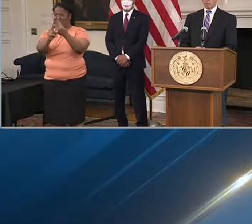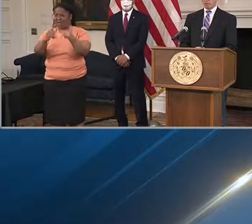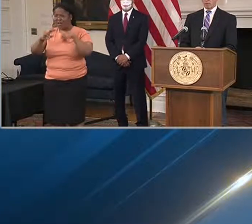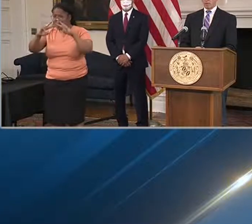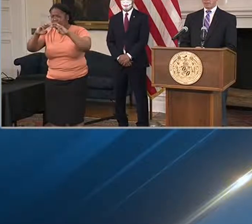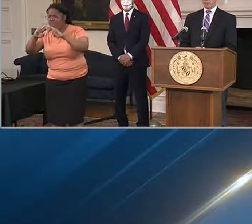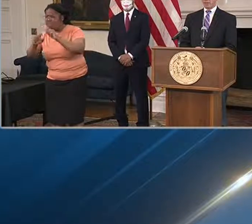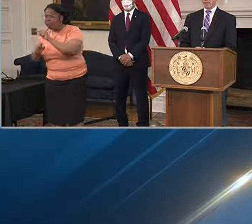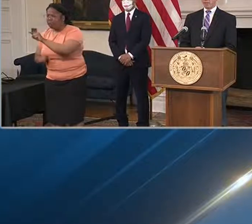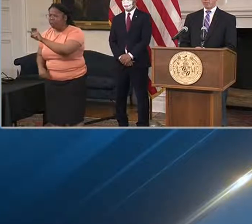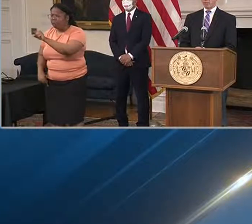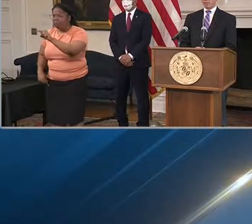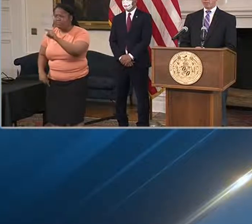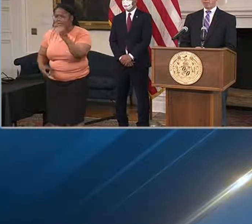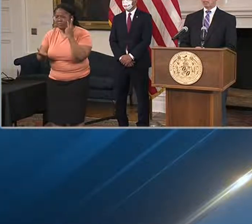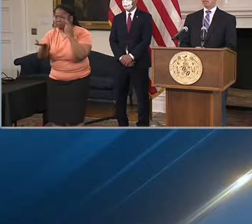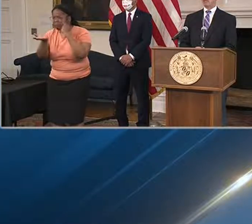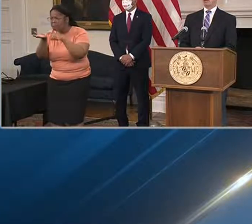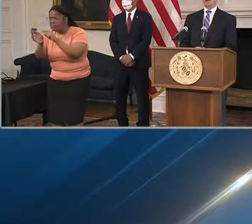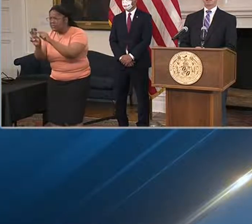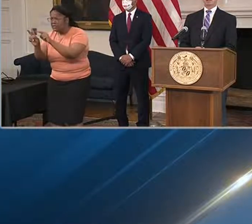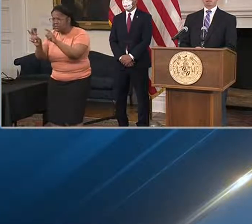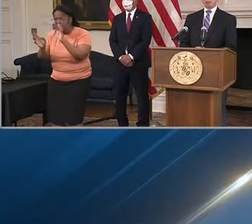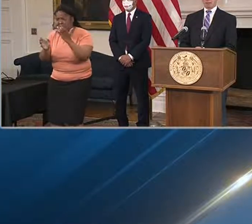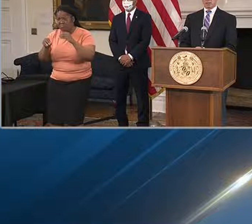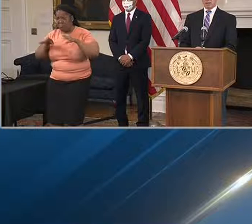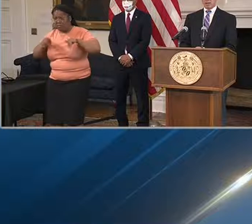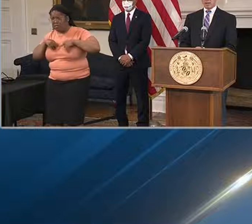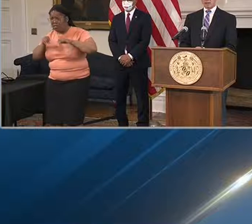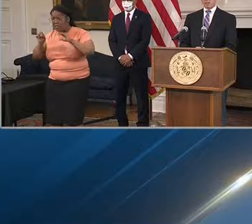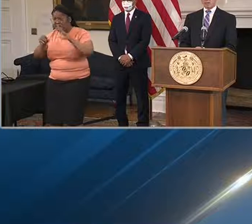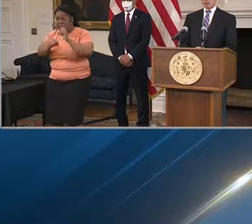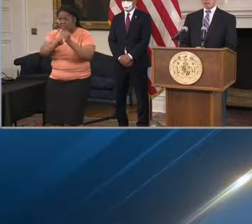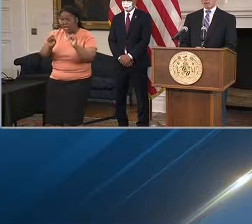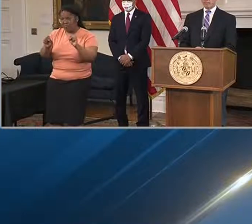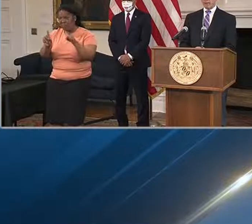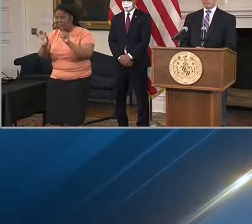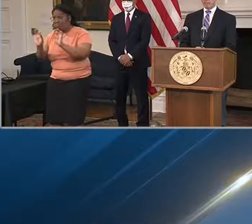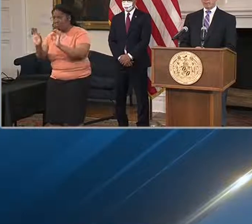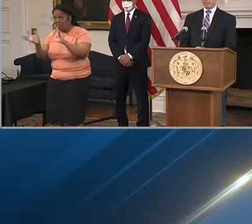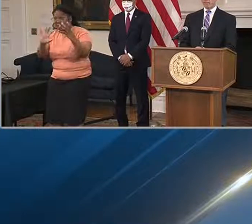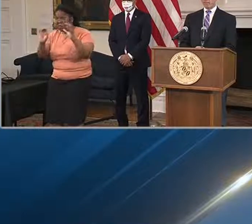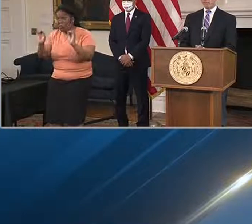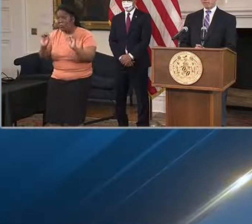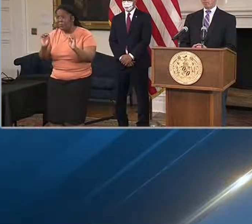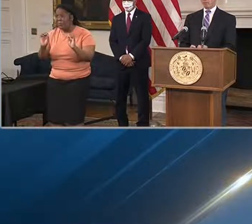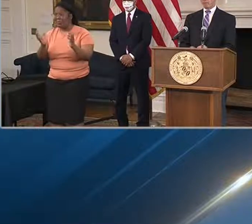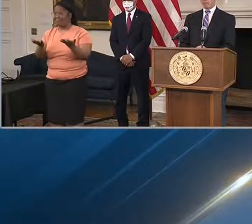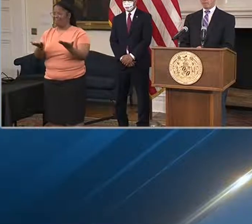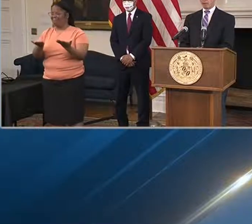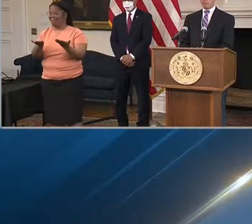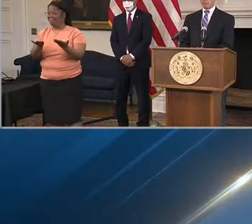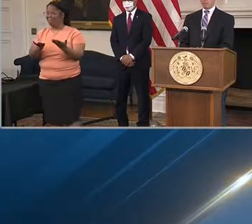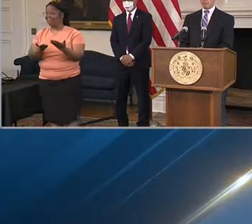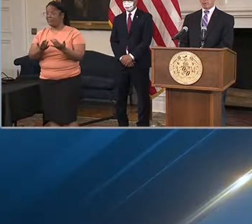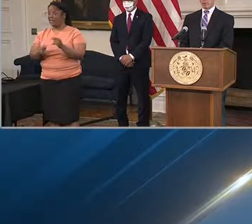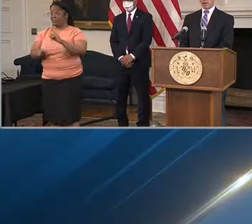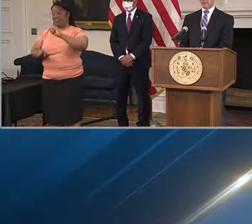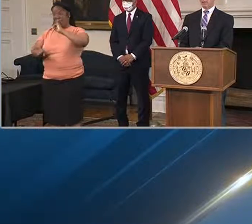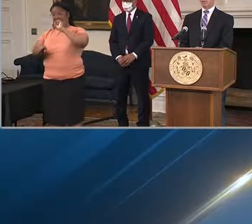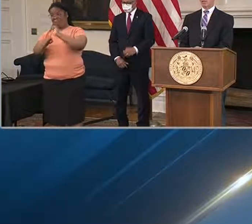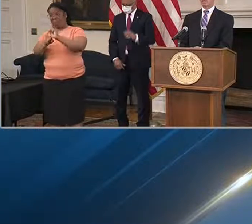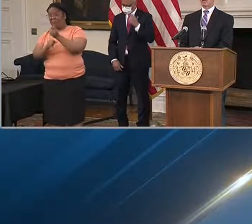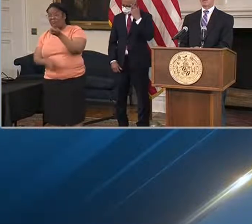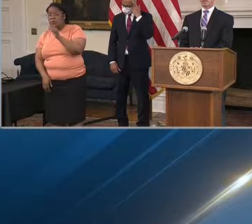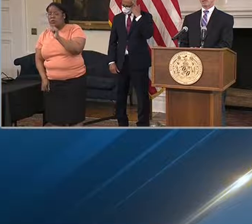and vulnerable. The safety record of the vaccines has been excellent. Estimates are less than 5 people in a million may develop a